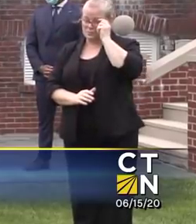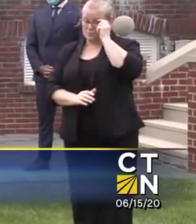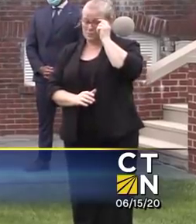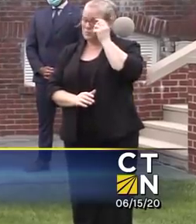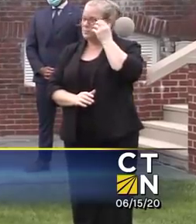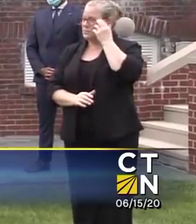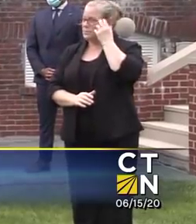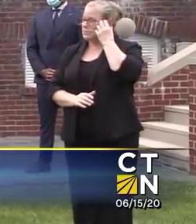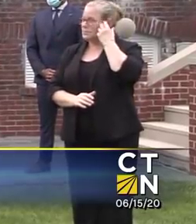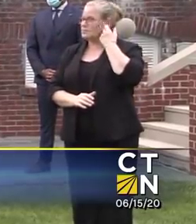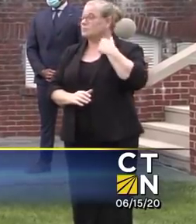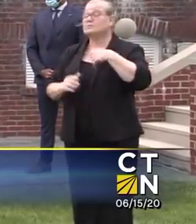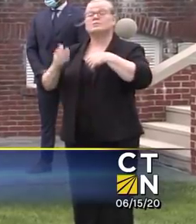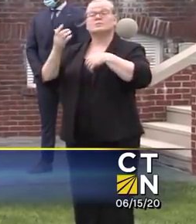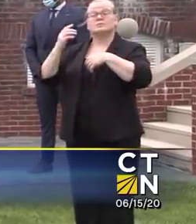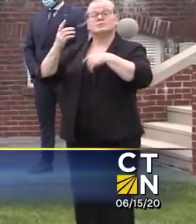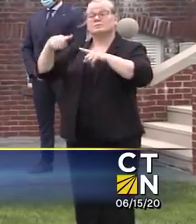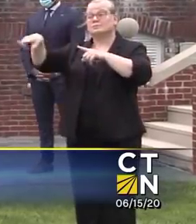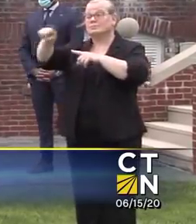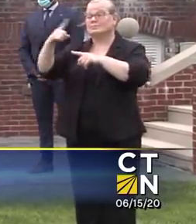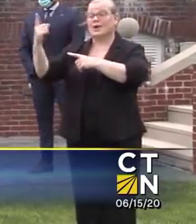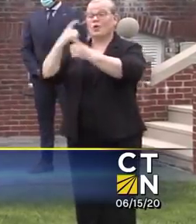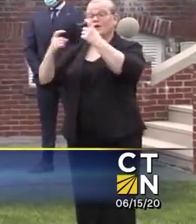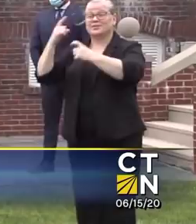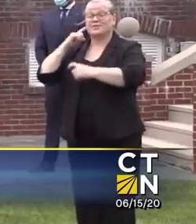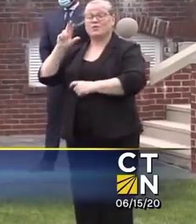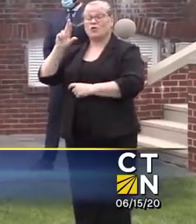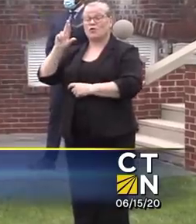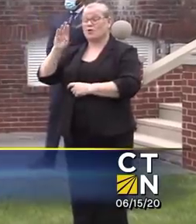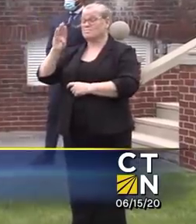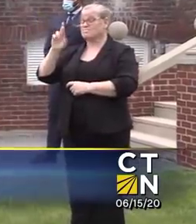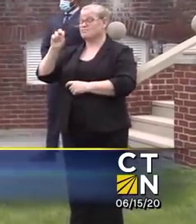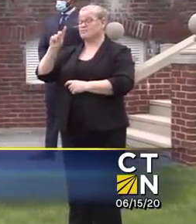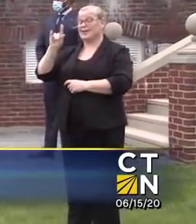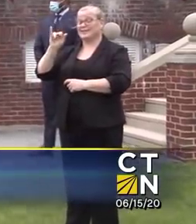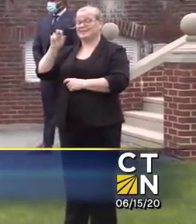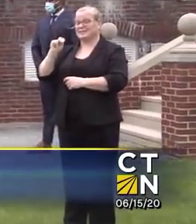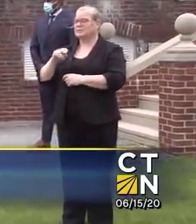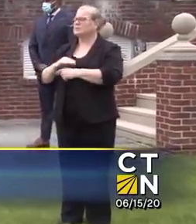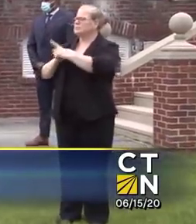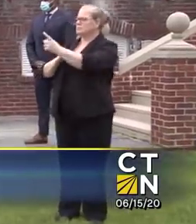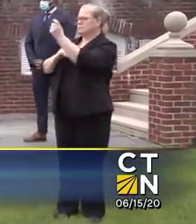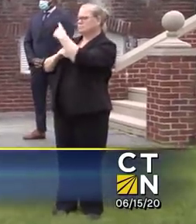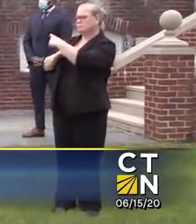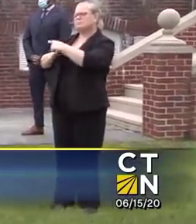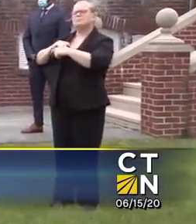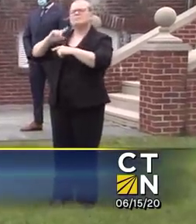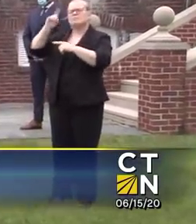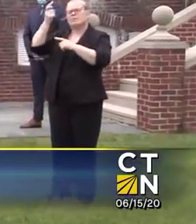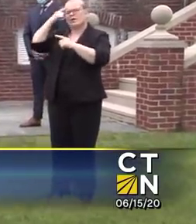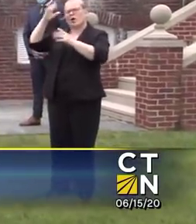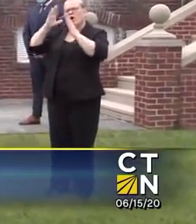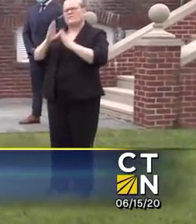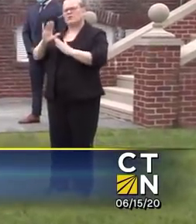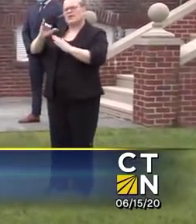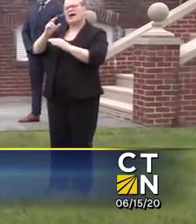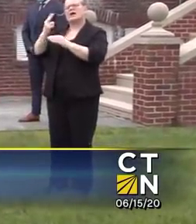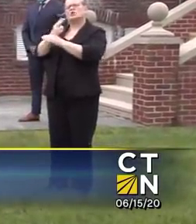Any questions for Brander? Now, Governor, can you explain a little bit more about the use of force portal